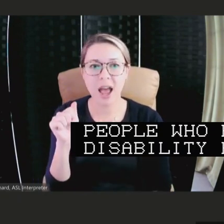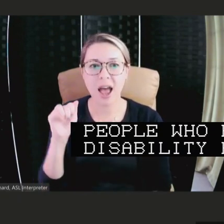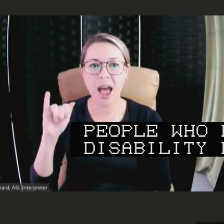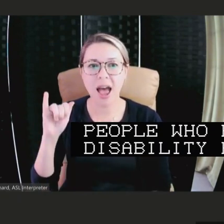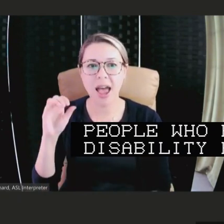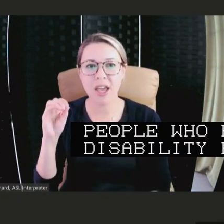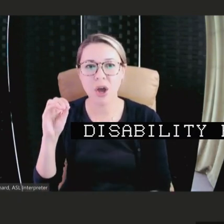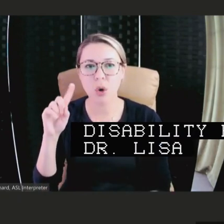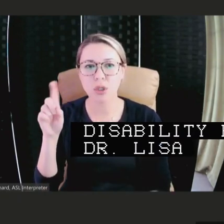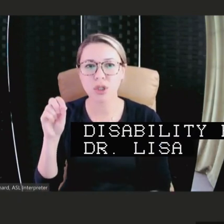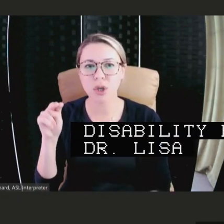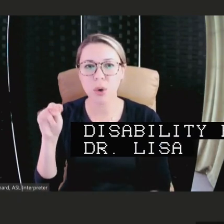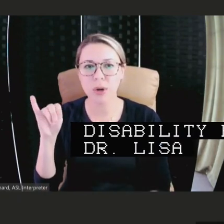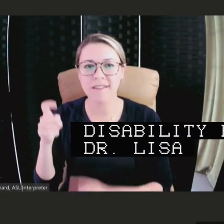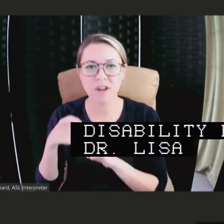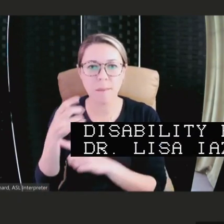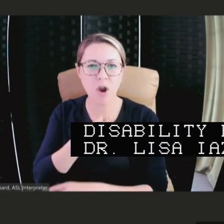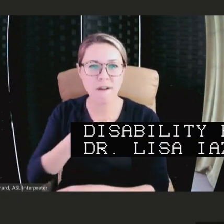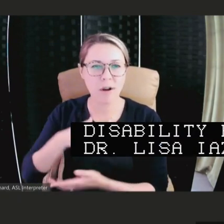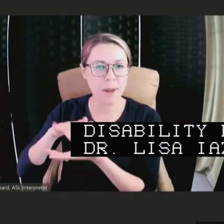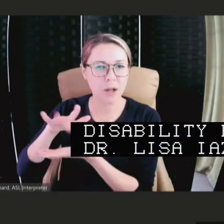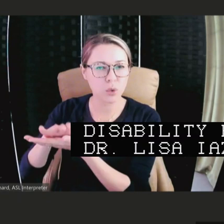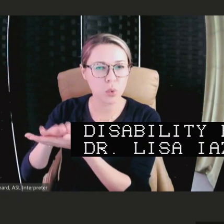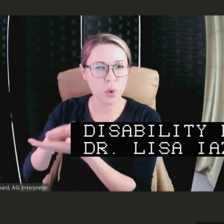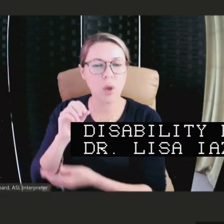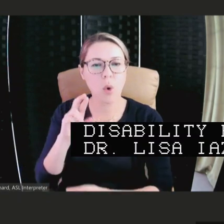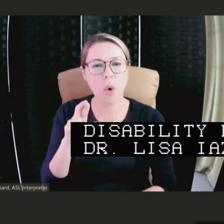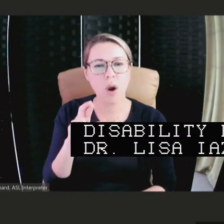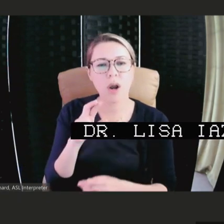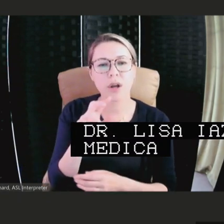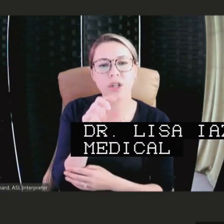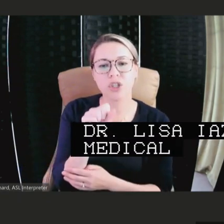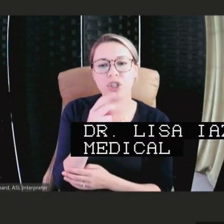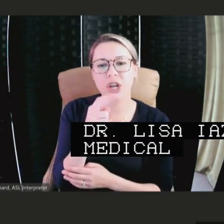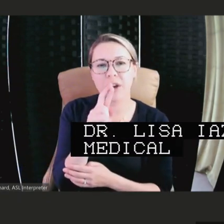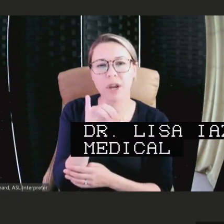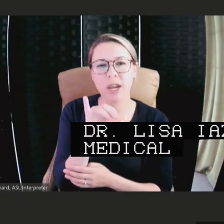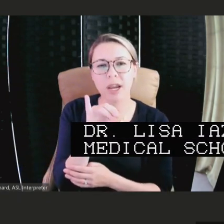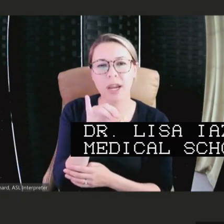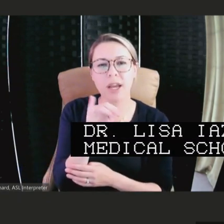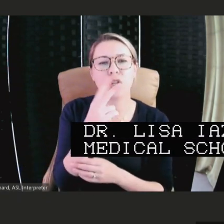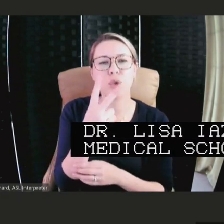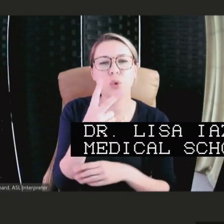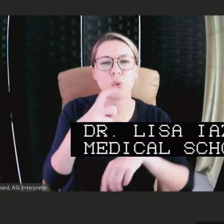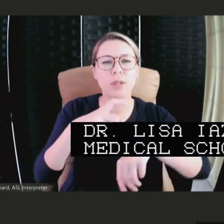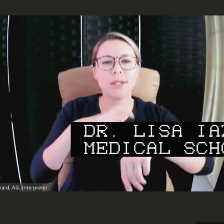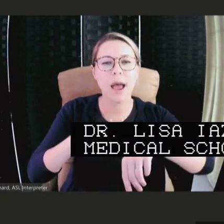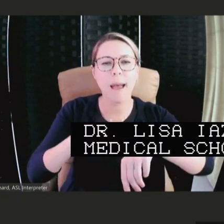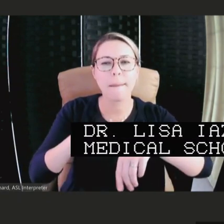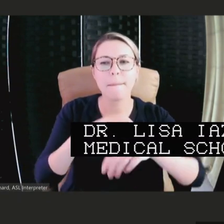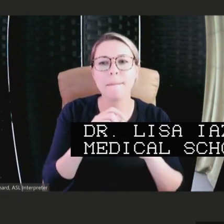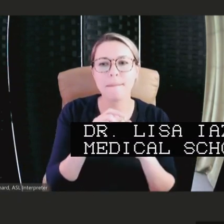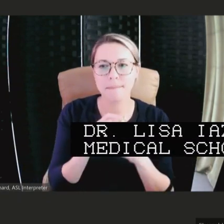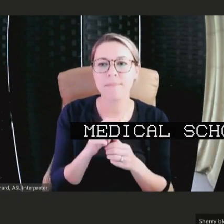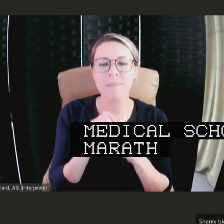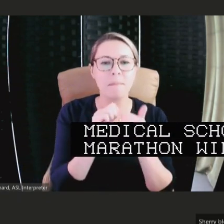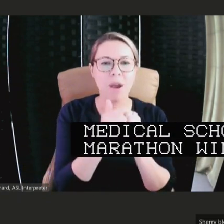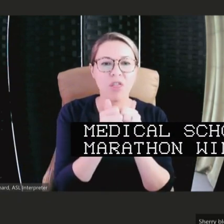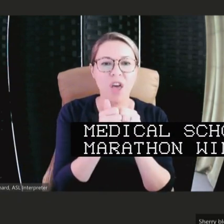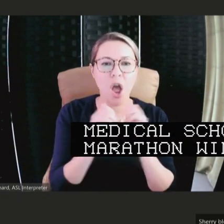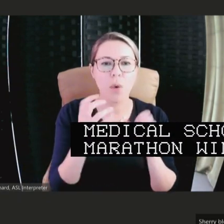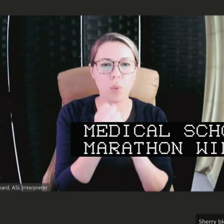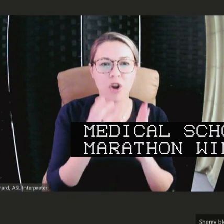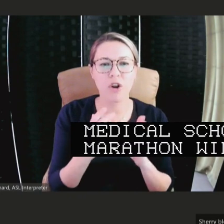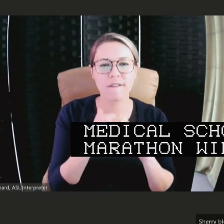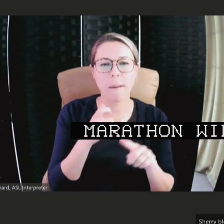Medical School, or Dr. Sherry Blawett, the two-time marathon winner who is over at the Brigham doing